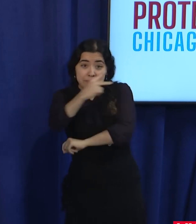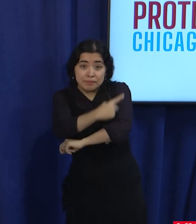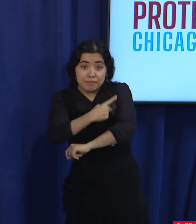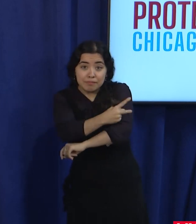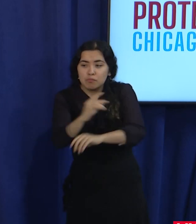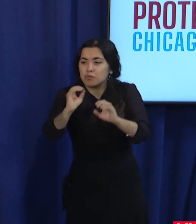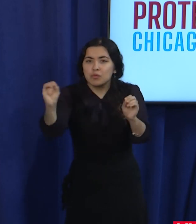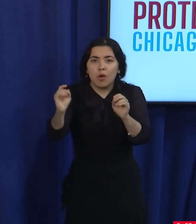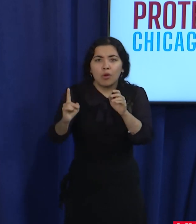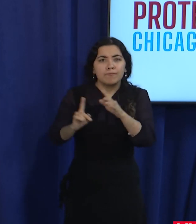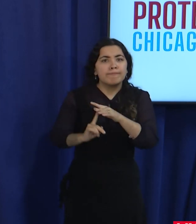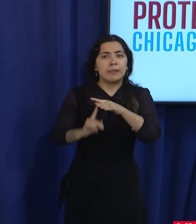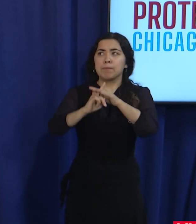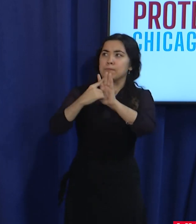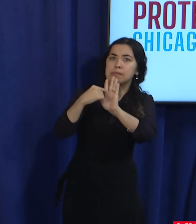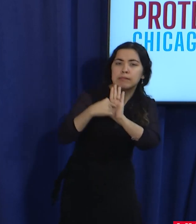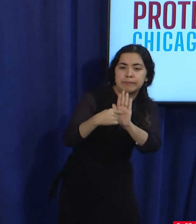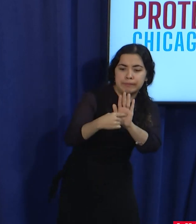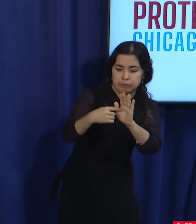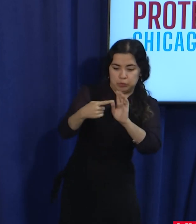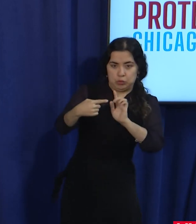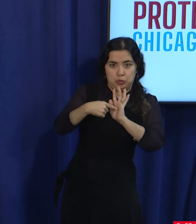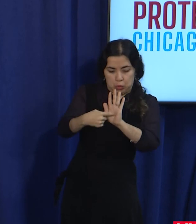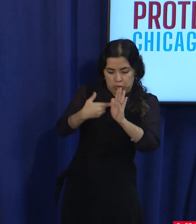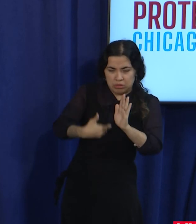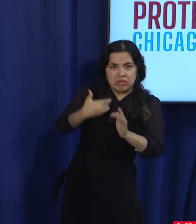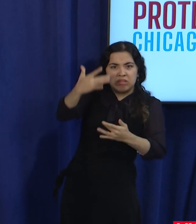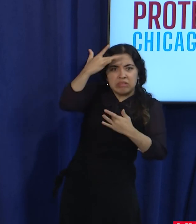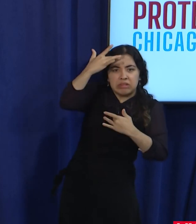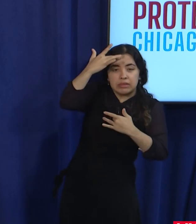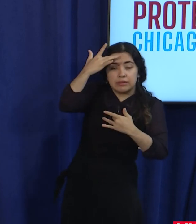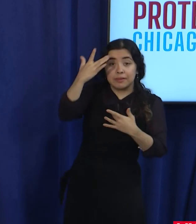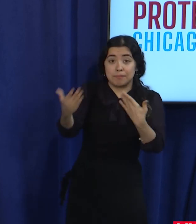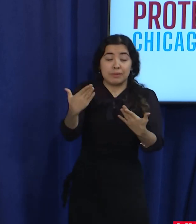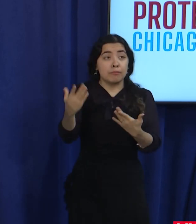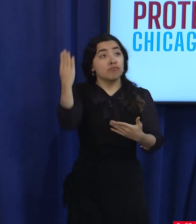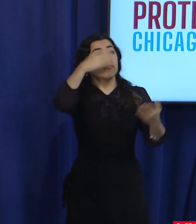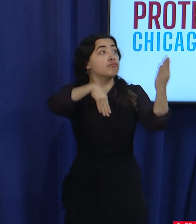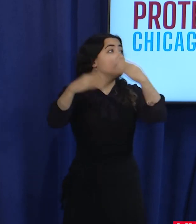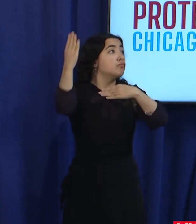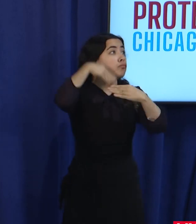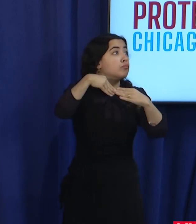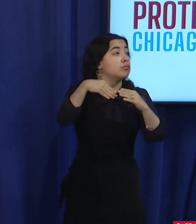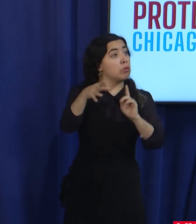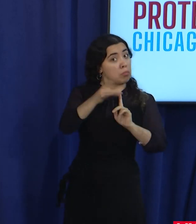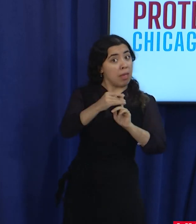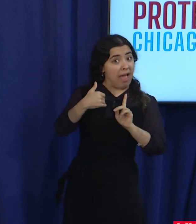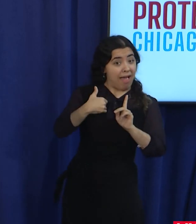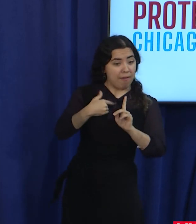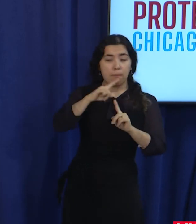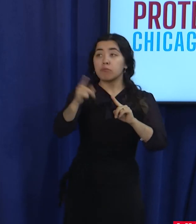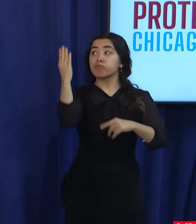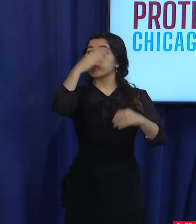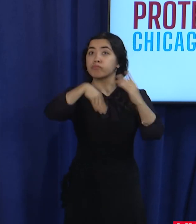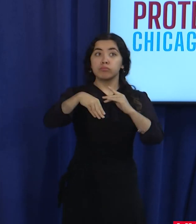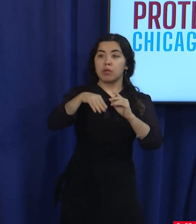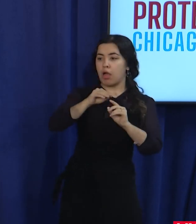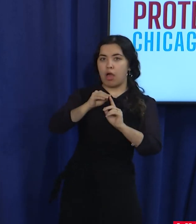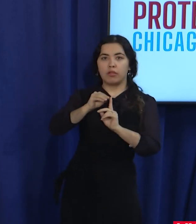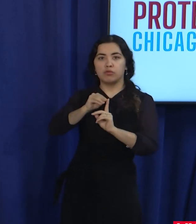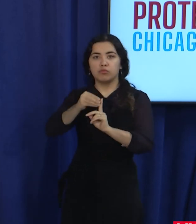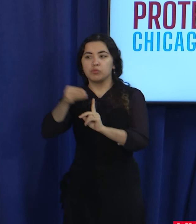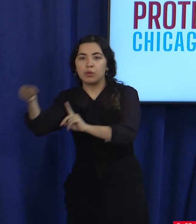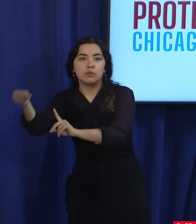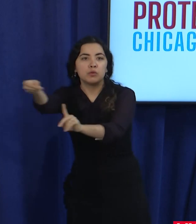means they may spread the disease to others who eventually will develop symptoms and can develop severe